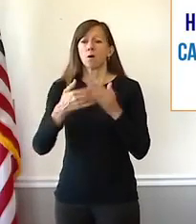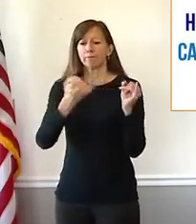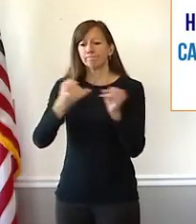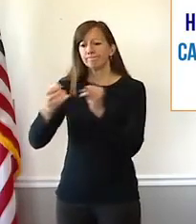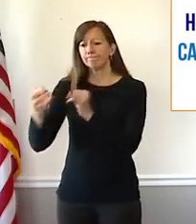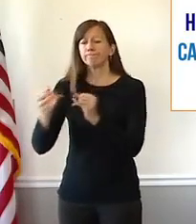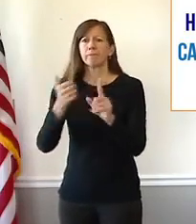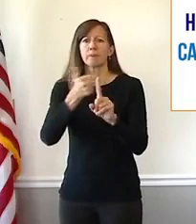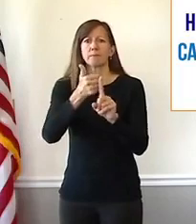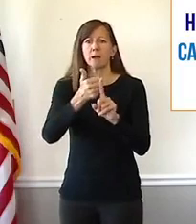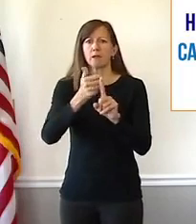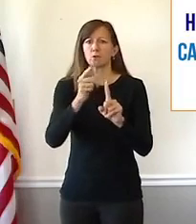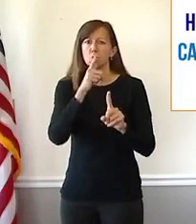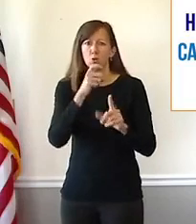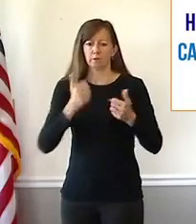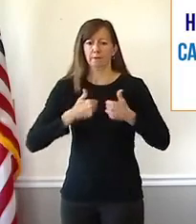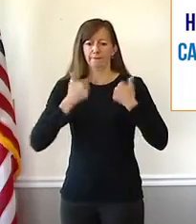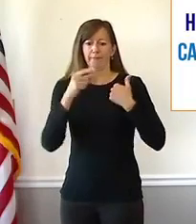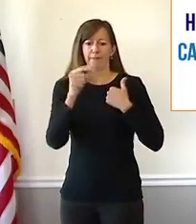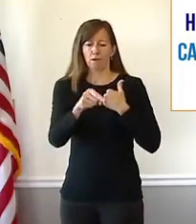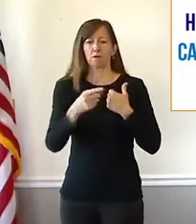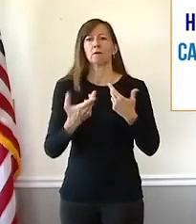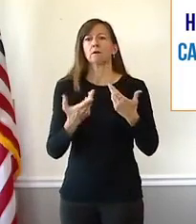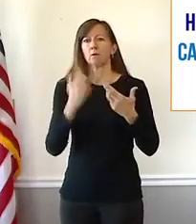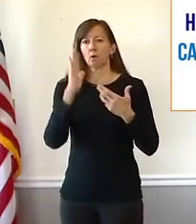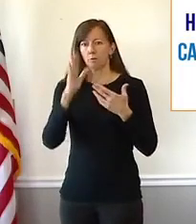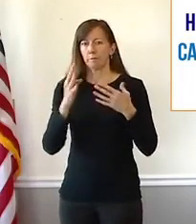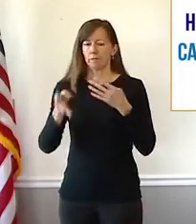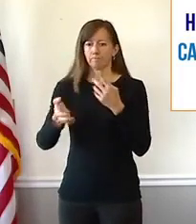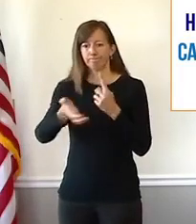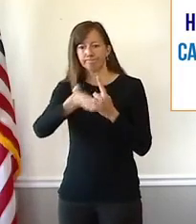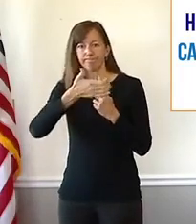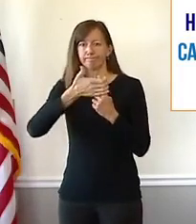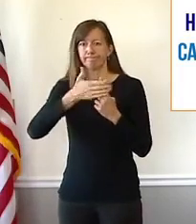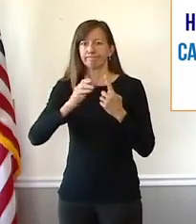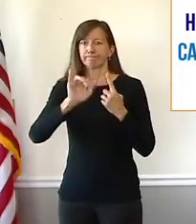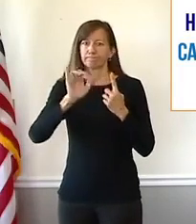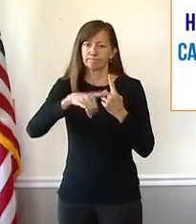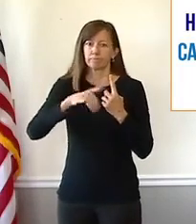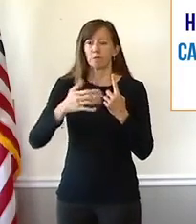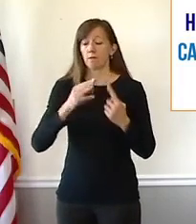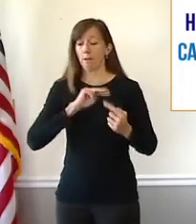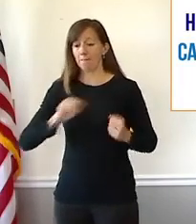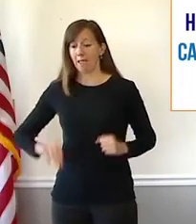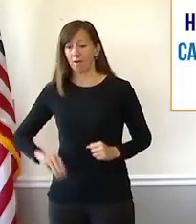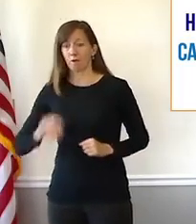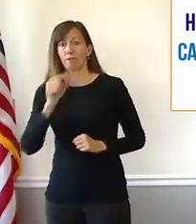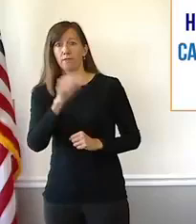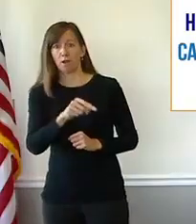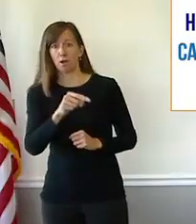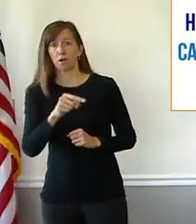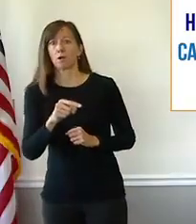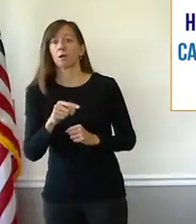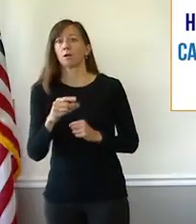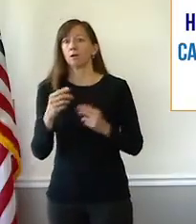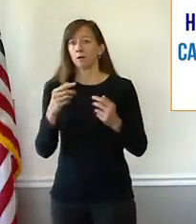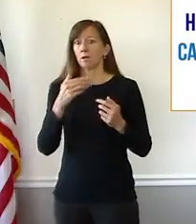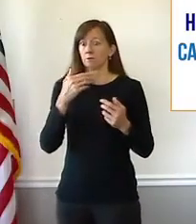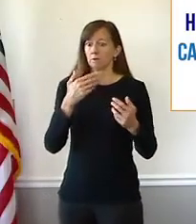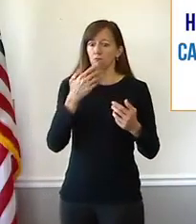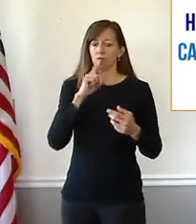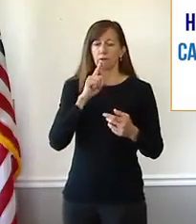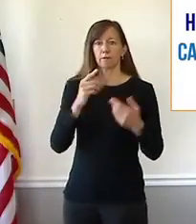under quarantine. We're grateful to the City of Beacon, Mayor Kiriakou, and City Administrator Anthony Ruggiero for